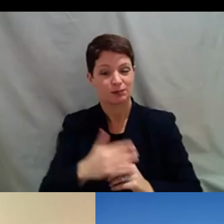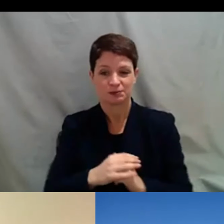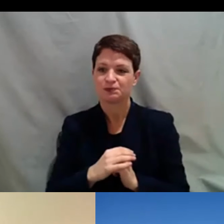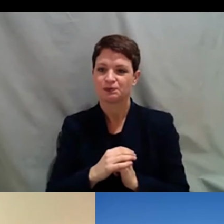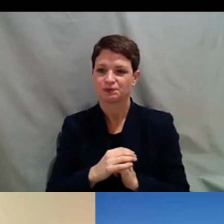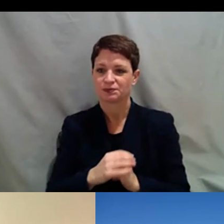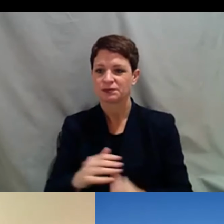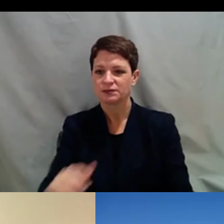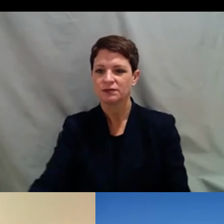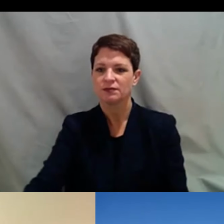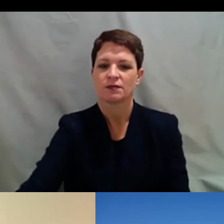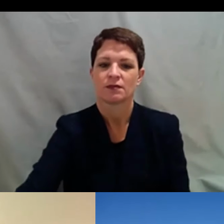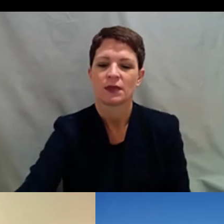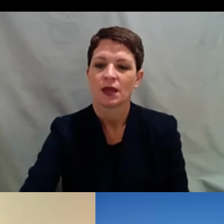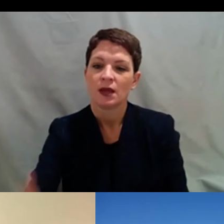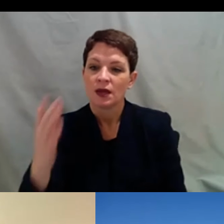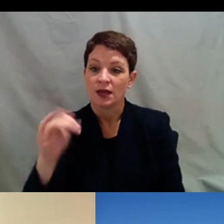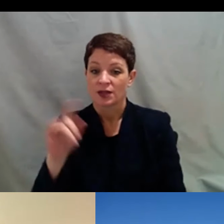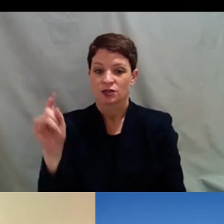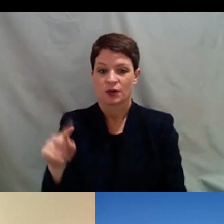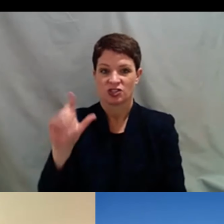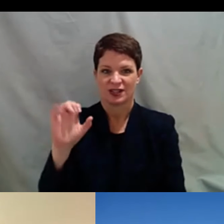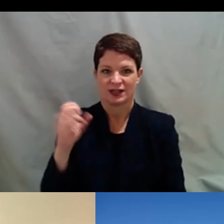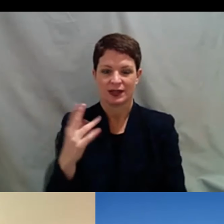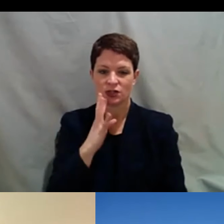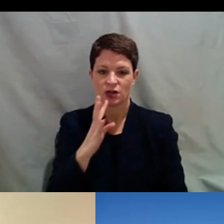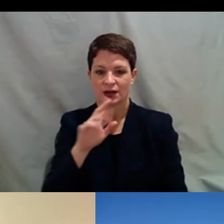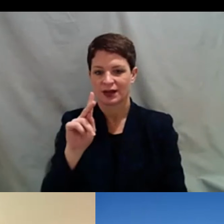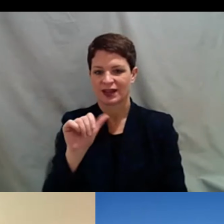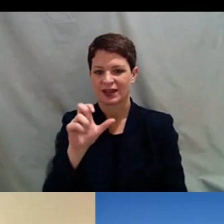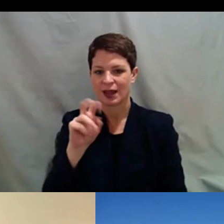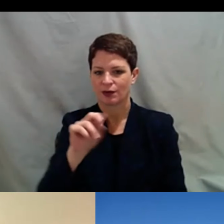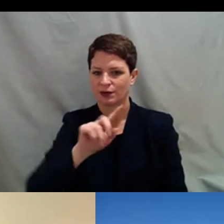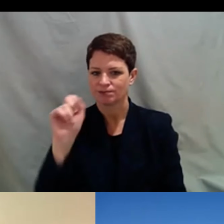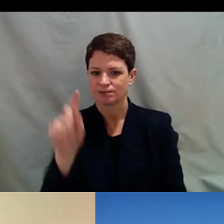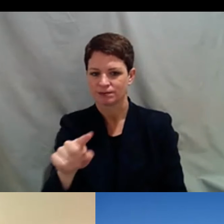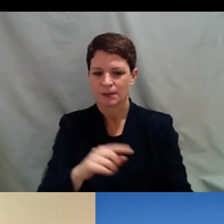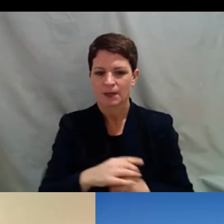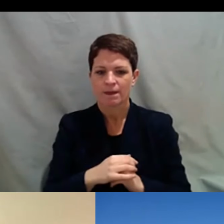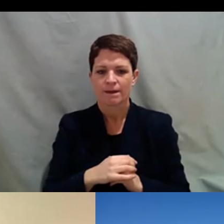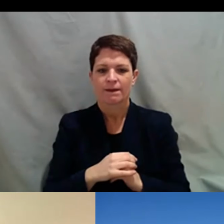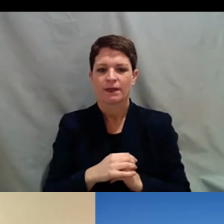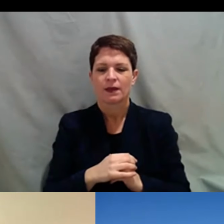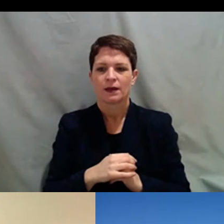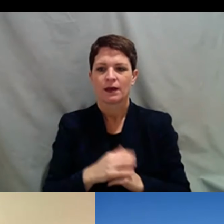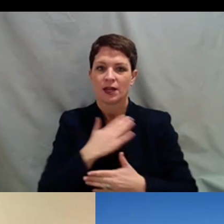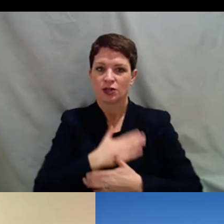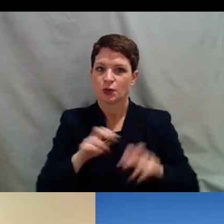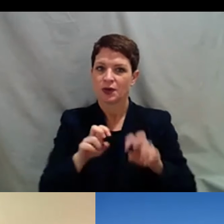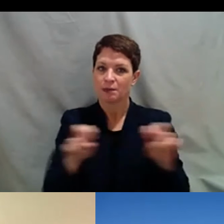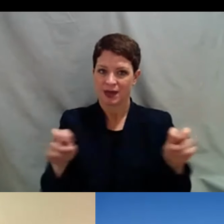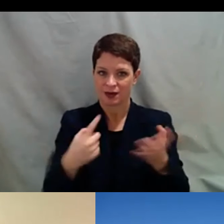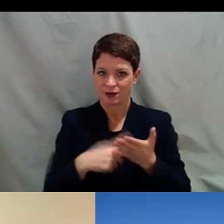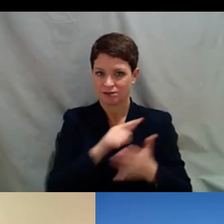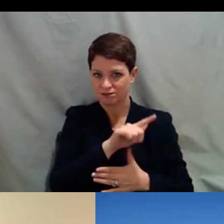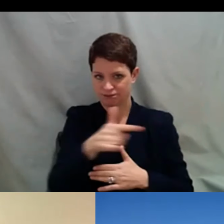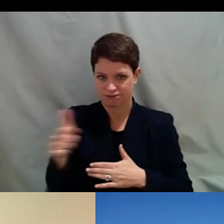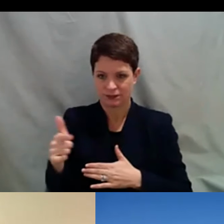Thank you. The next question is for Karen. This person said they really enjoyed the panel and wondered if you could please